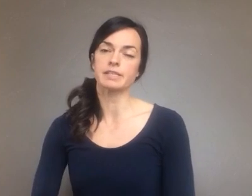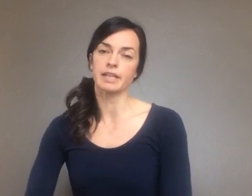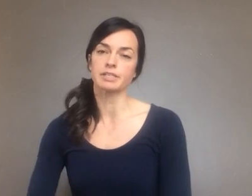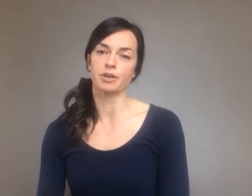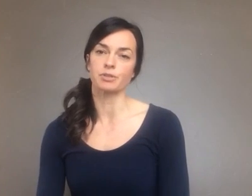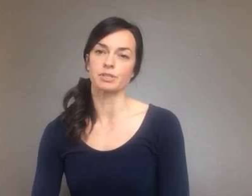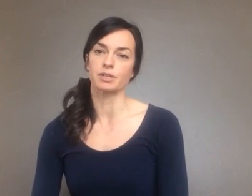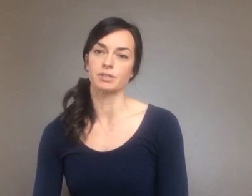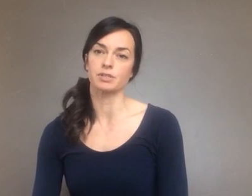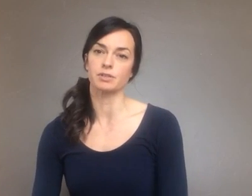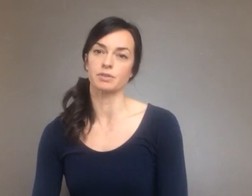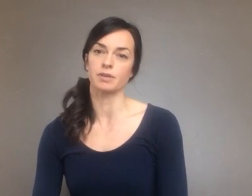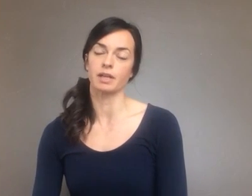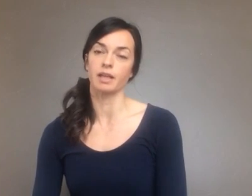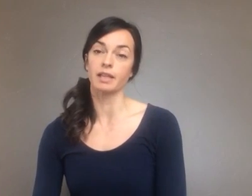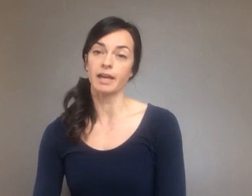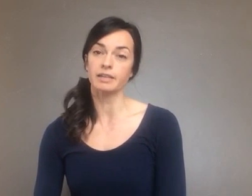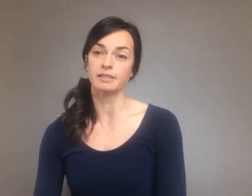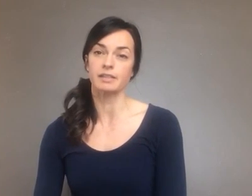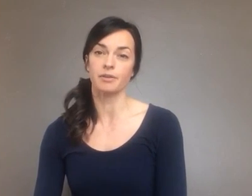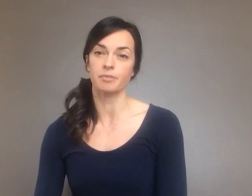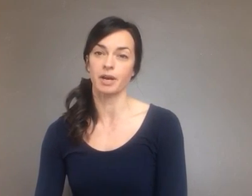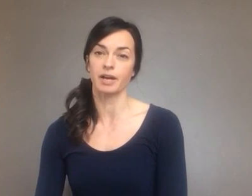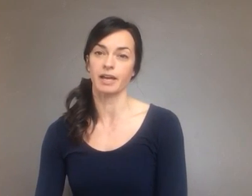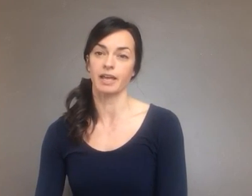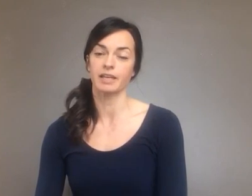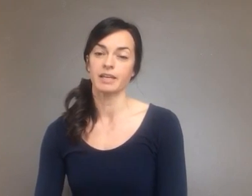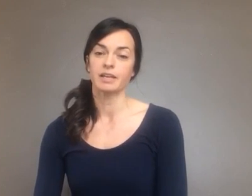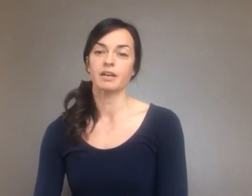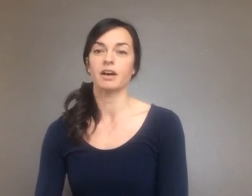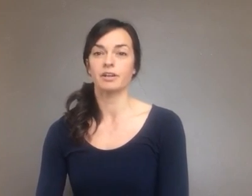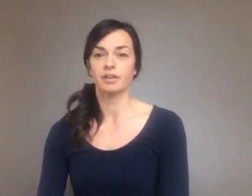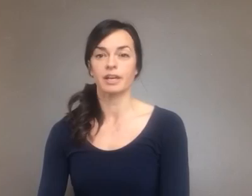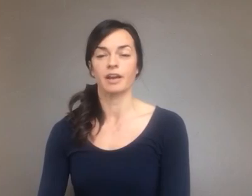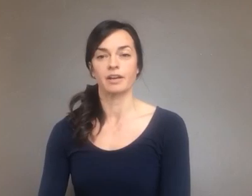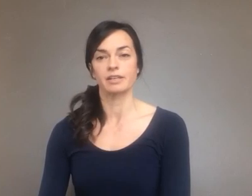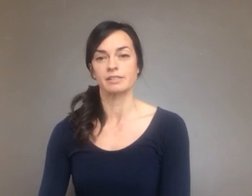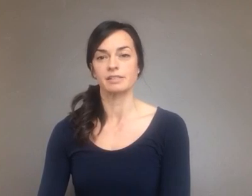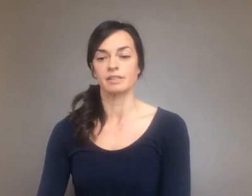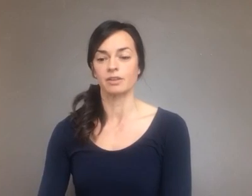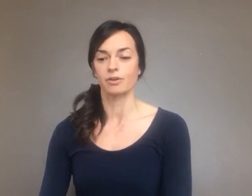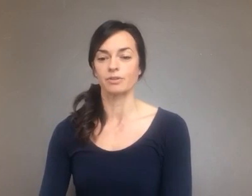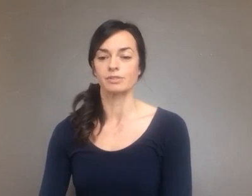the Atlantic Ocean to Latin and South America, conquering areas in those